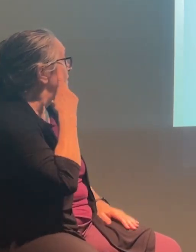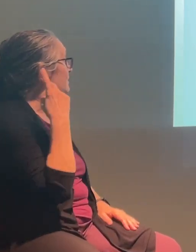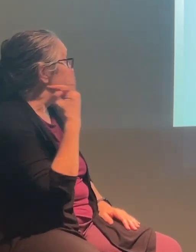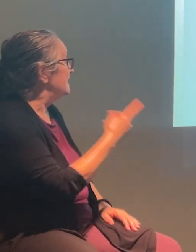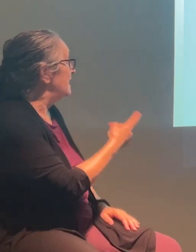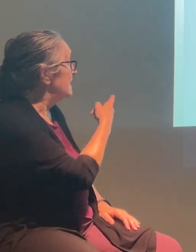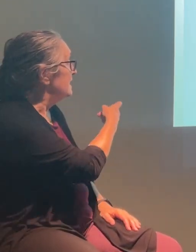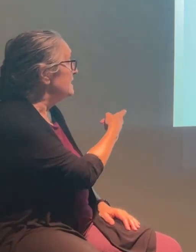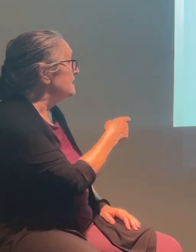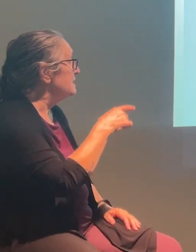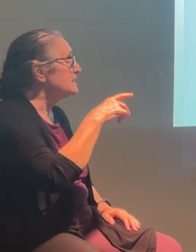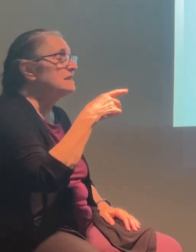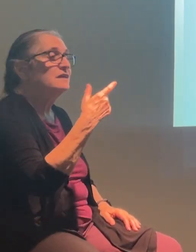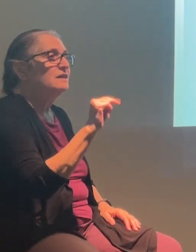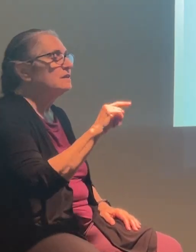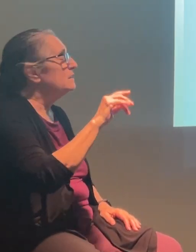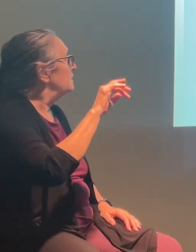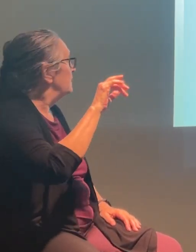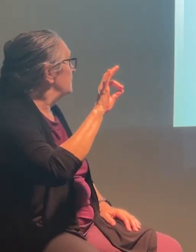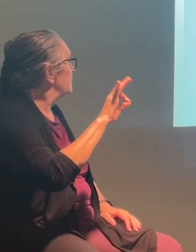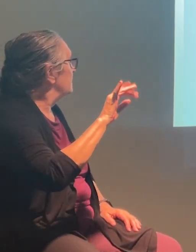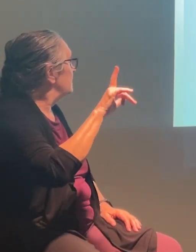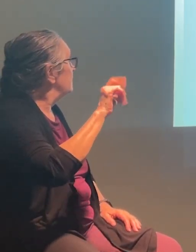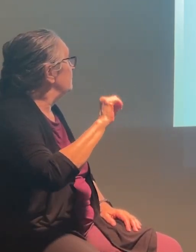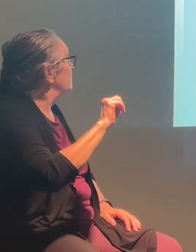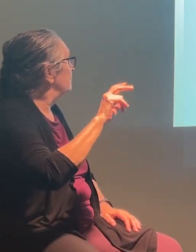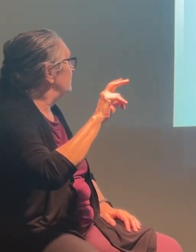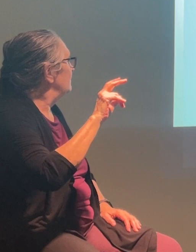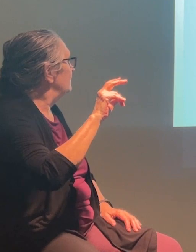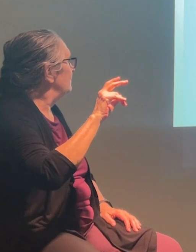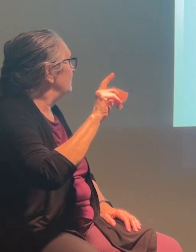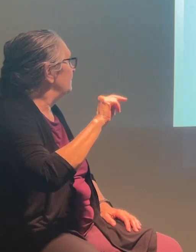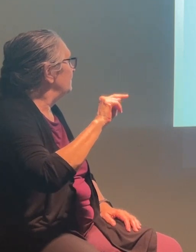by accident in a thrift shop or a bookshop, please buy it.